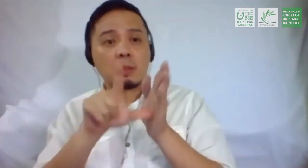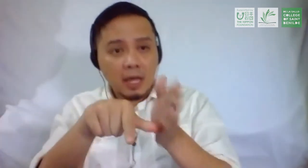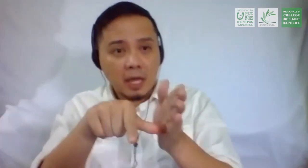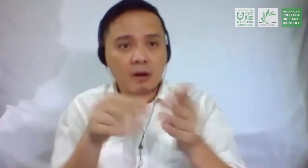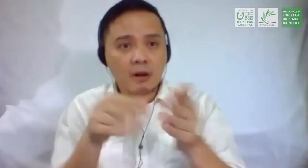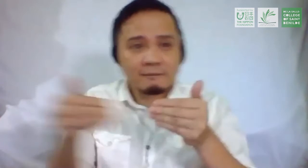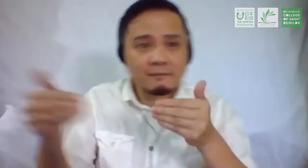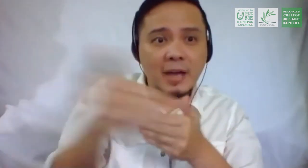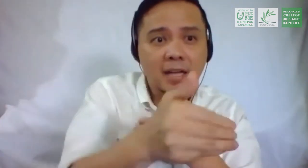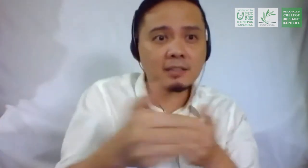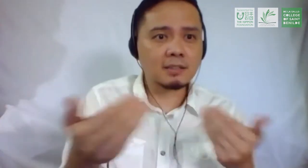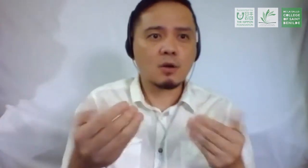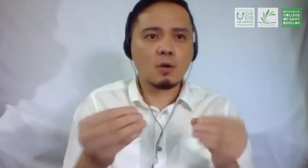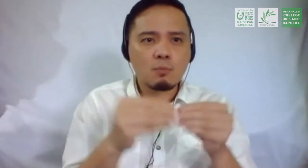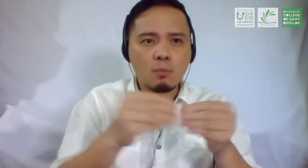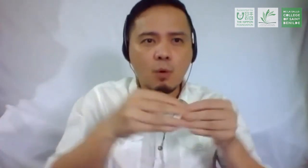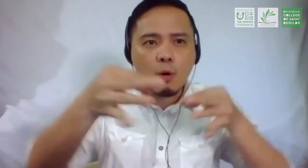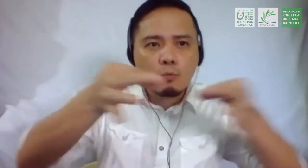if you prefer.